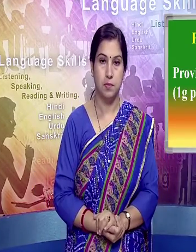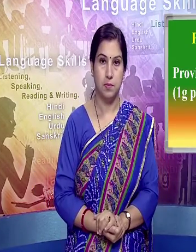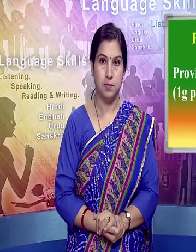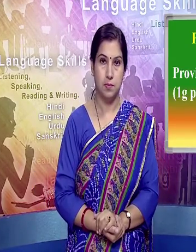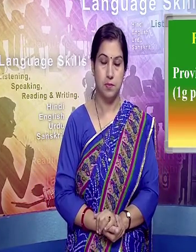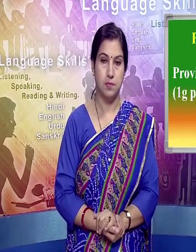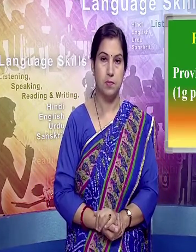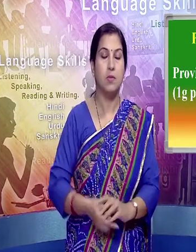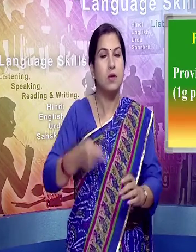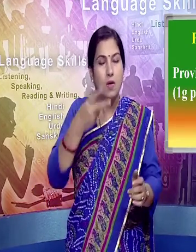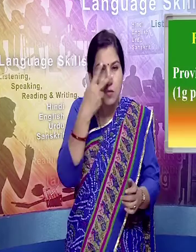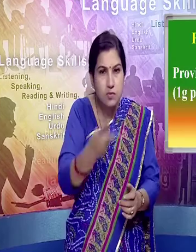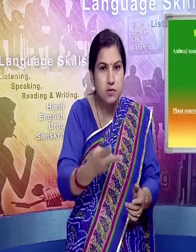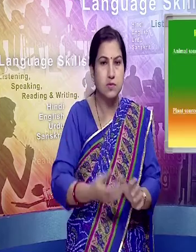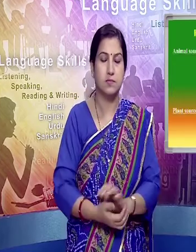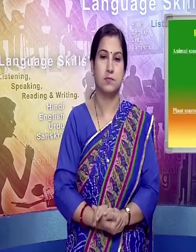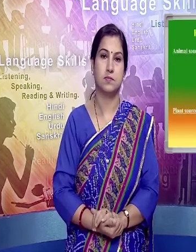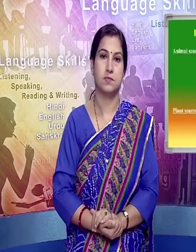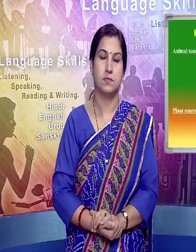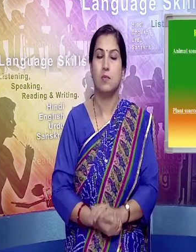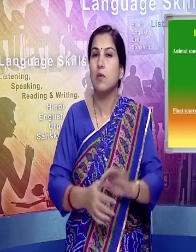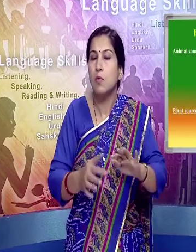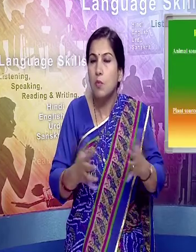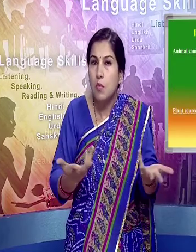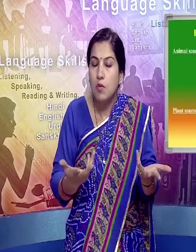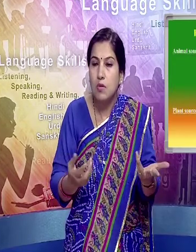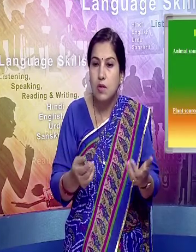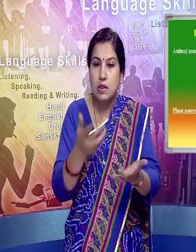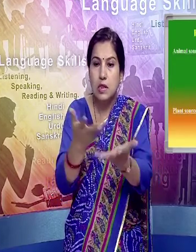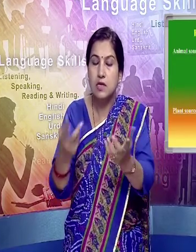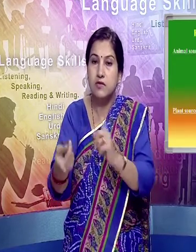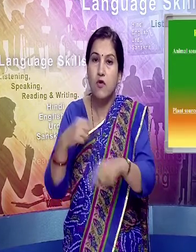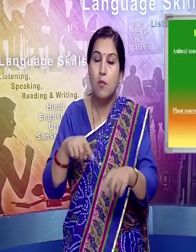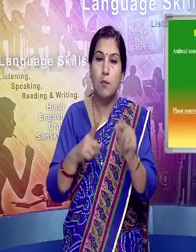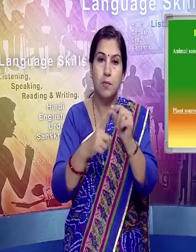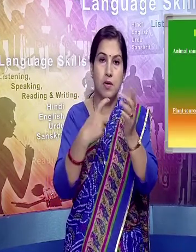Now let us see what are the sources of protein.